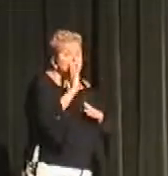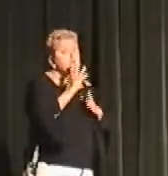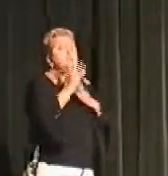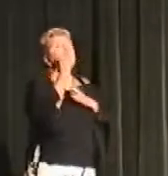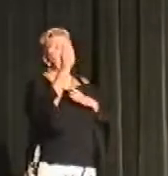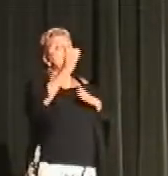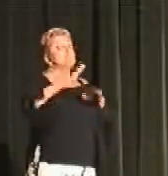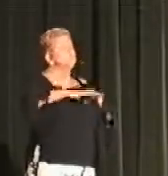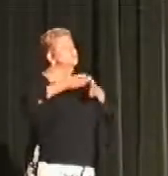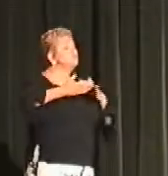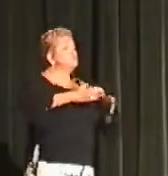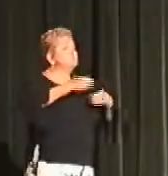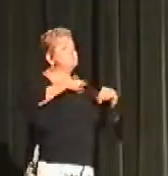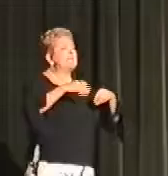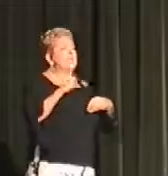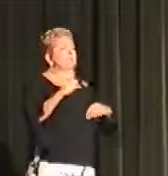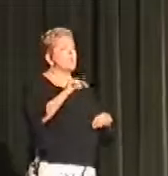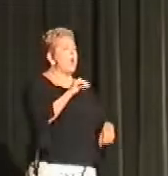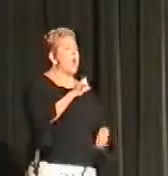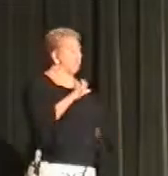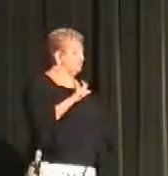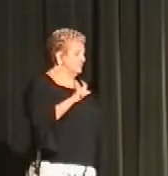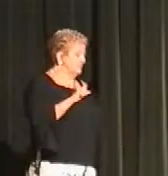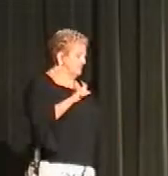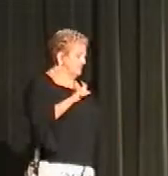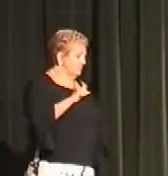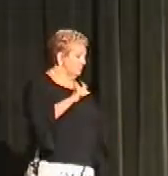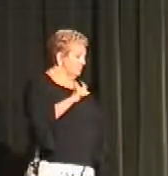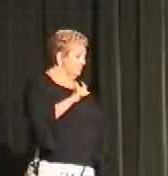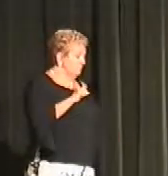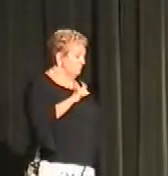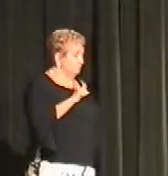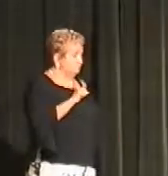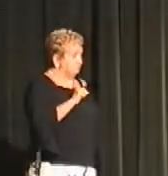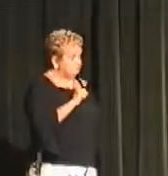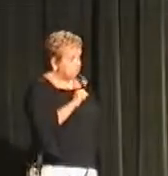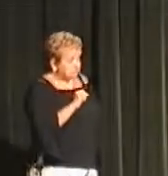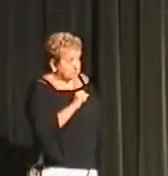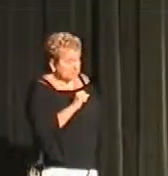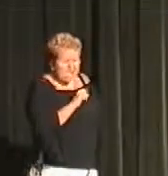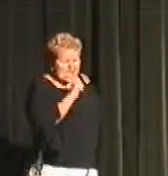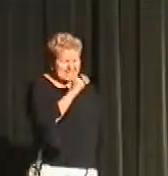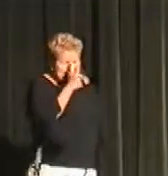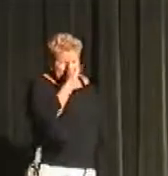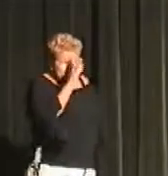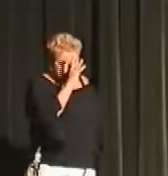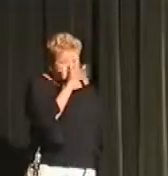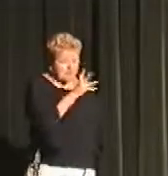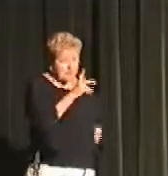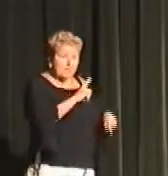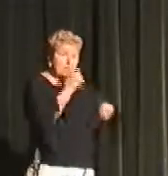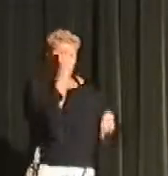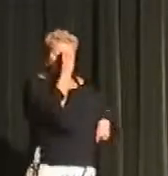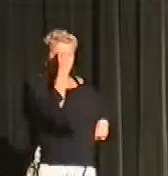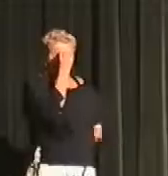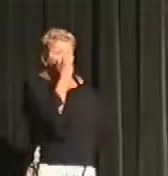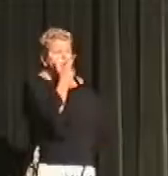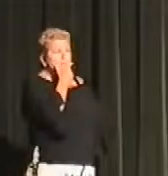something that I didn't know about. He was talking about things that were happening and beginning to happen in my life. And I thought a little bit about what he said, but I did not want to be an